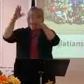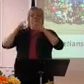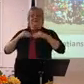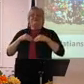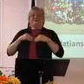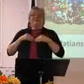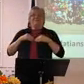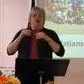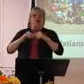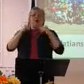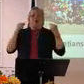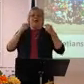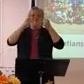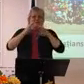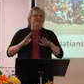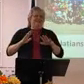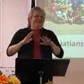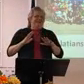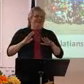receive great blessing.